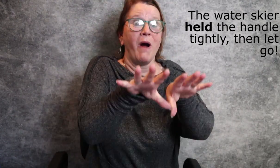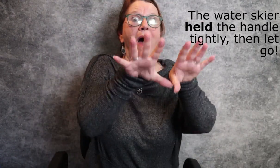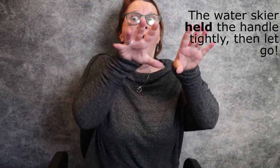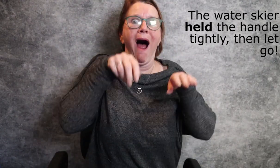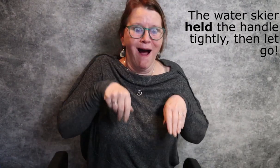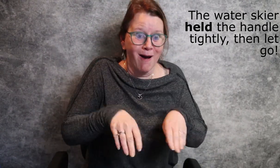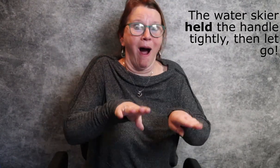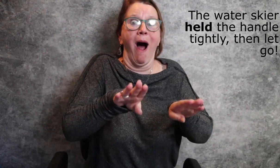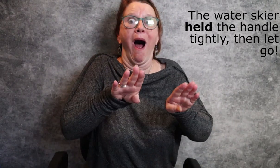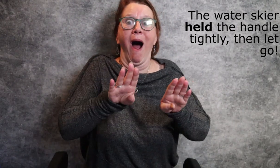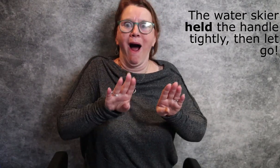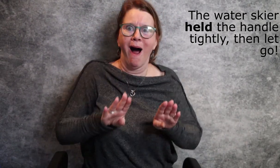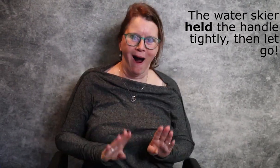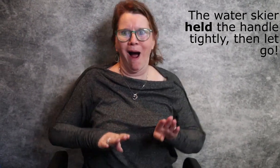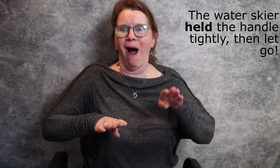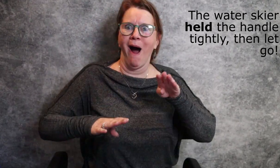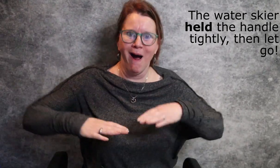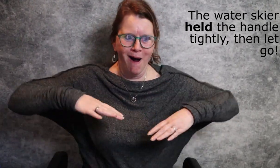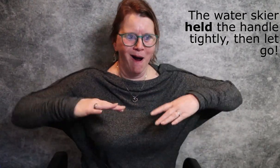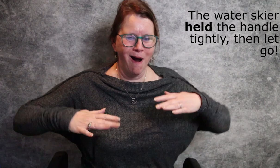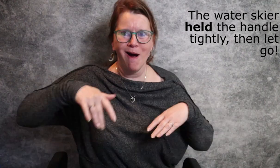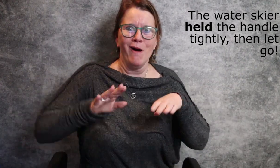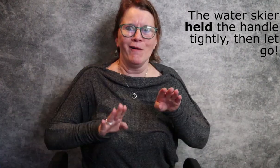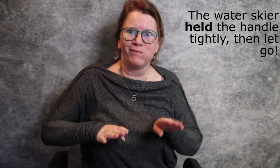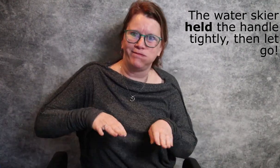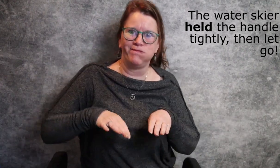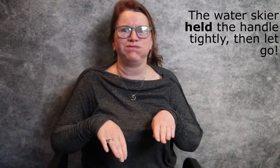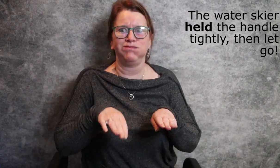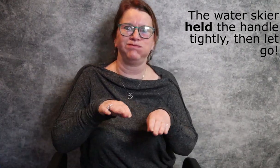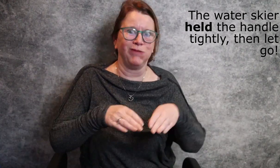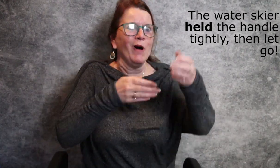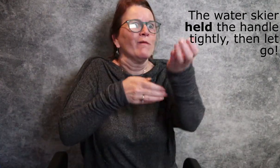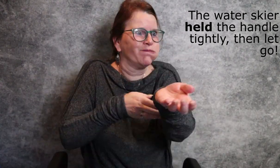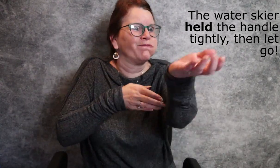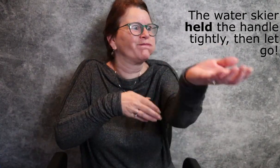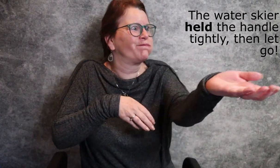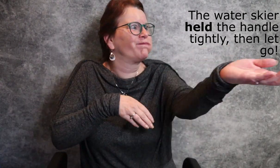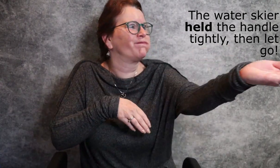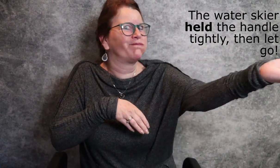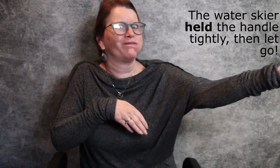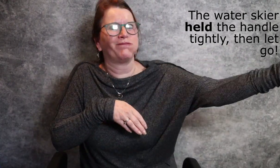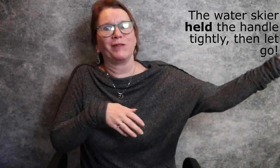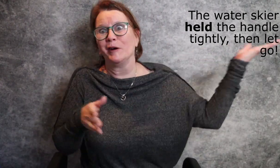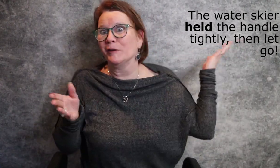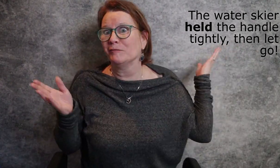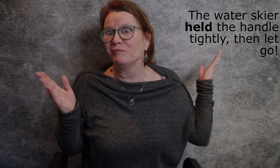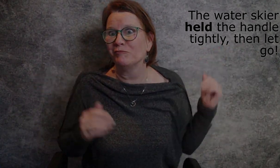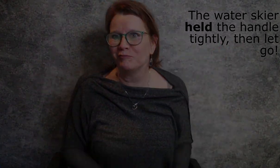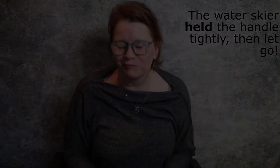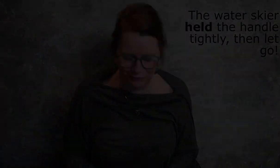Oops, if you let go, you'll fall back with the water skis as the boat goes on by itself.